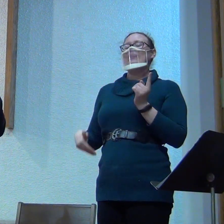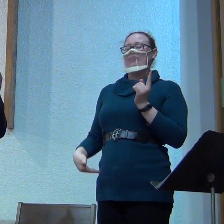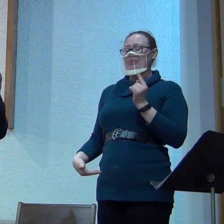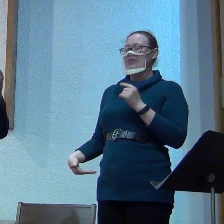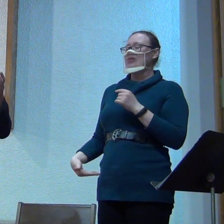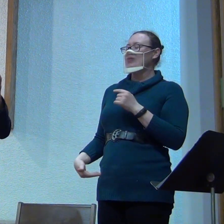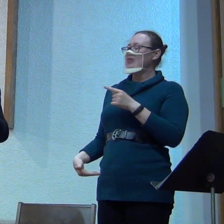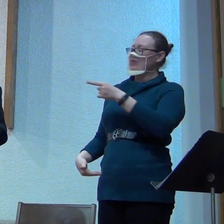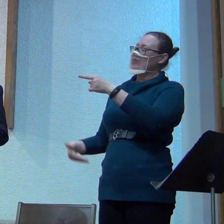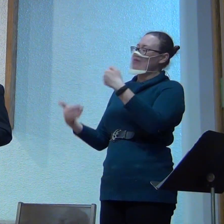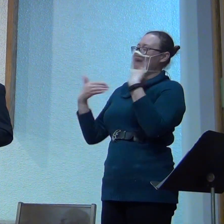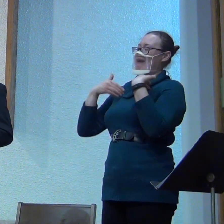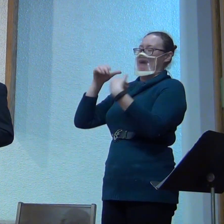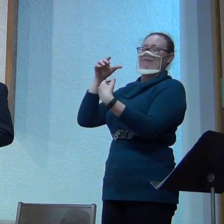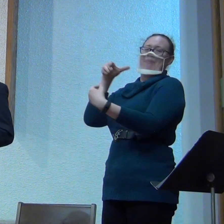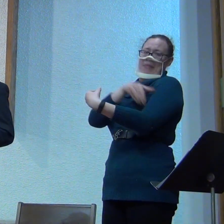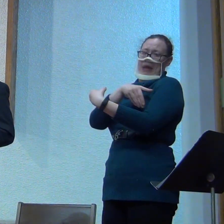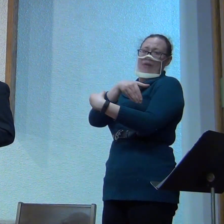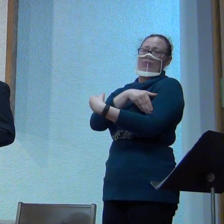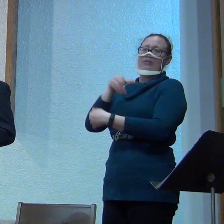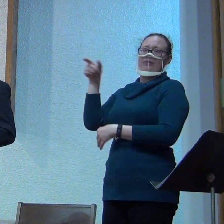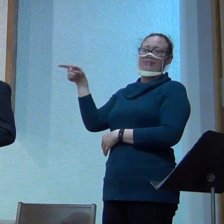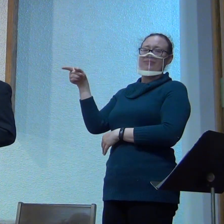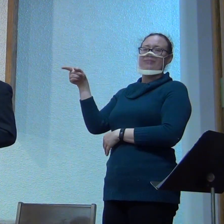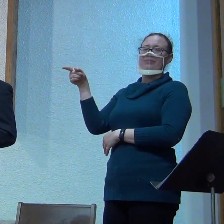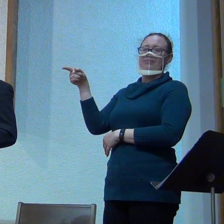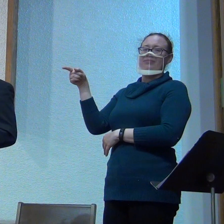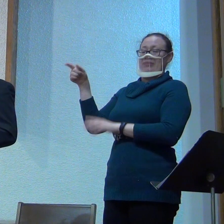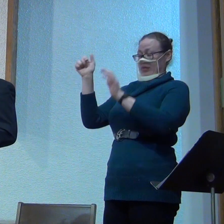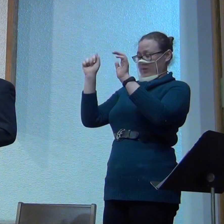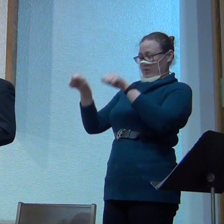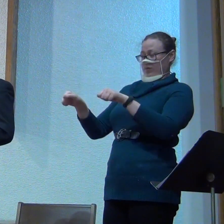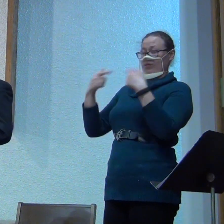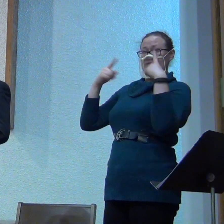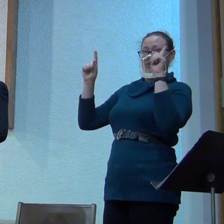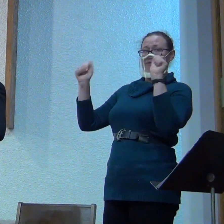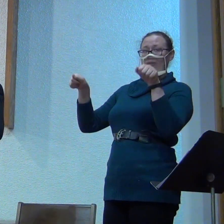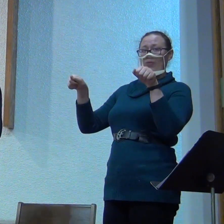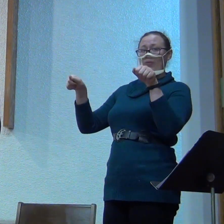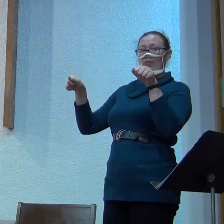power was in his hands and that he could do it.